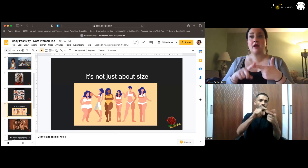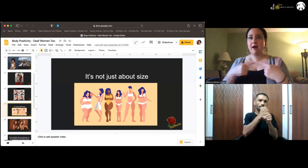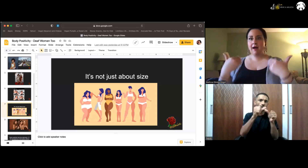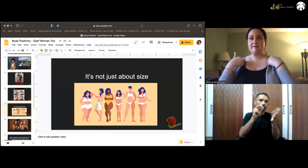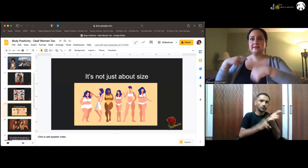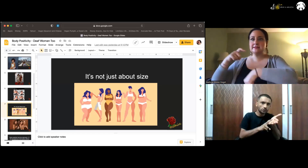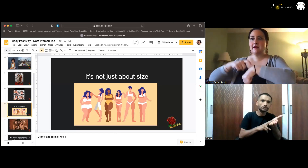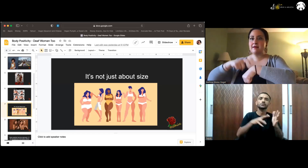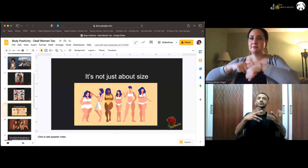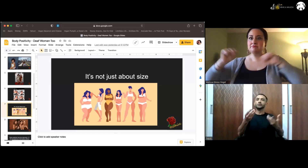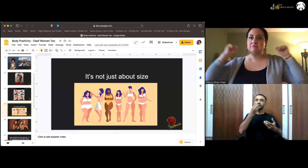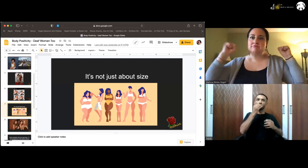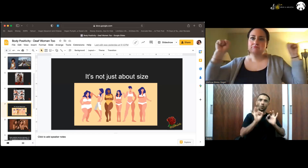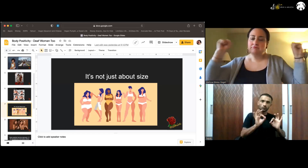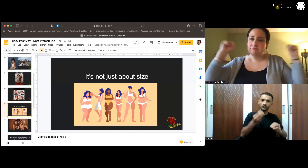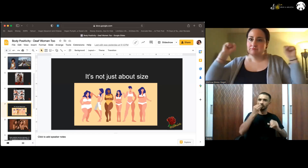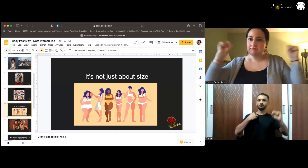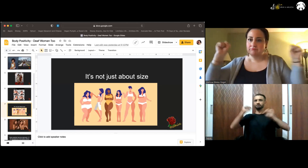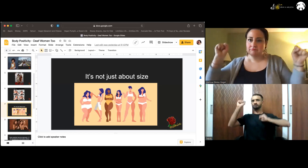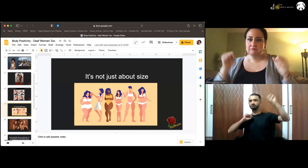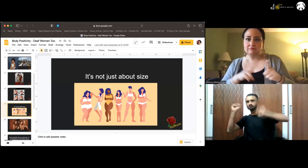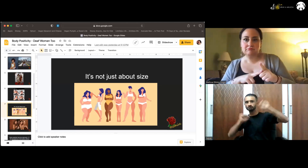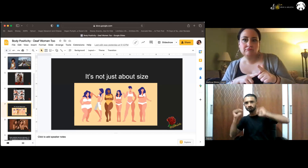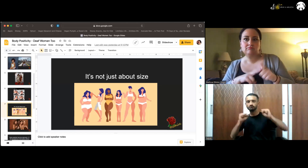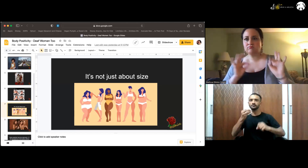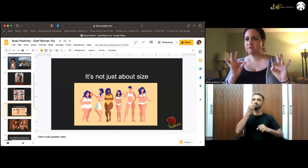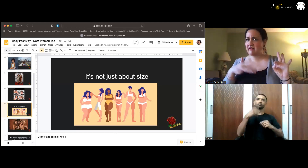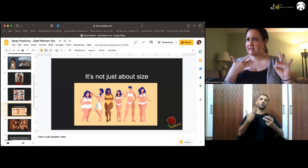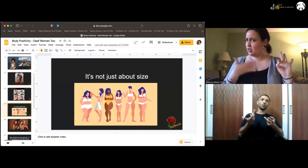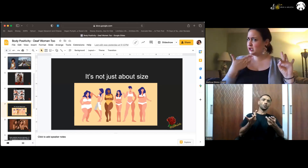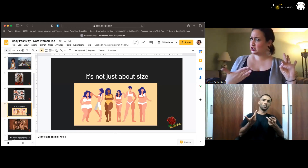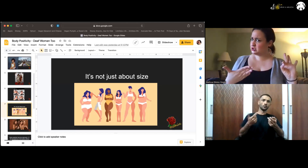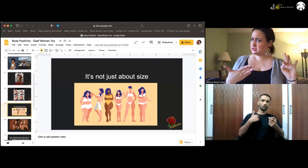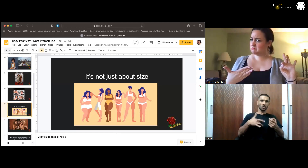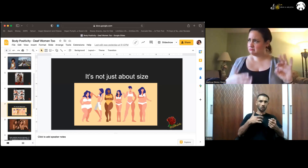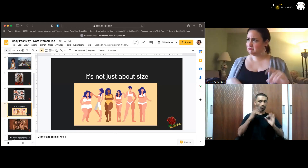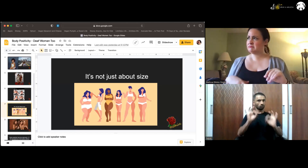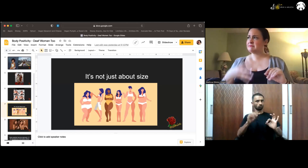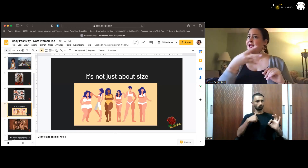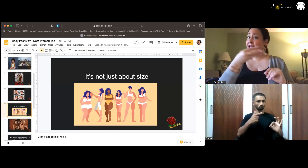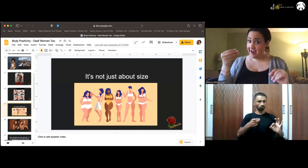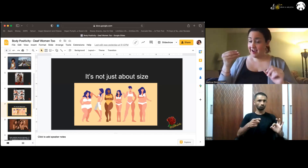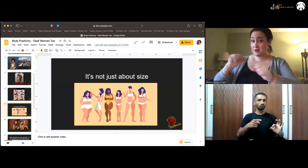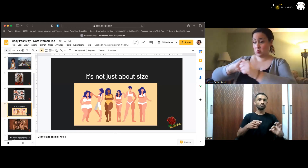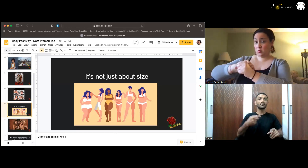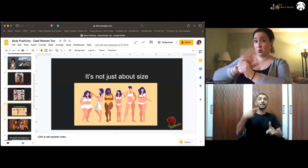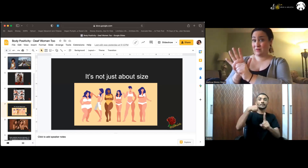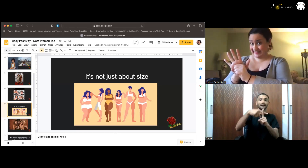I thought to like maintain my weight or something. I did exercises. I